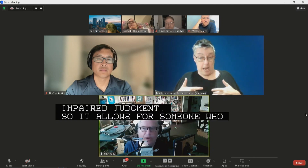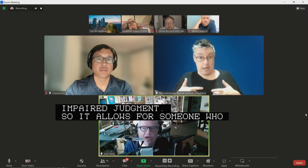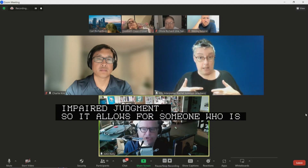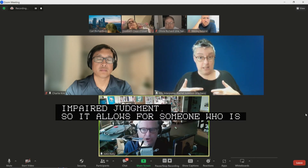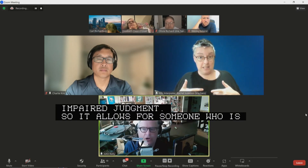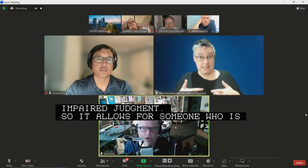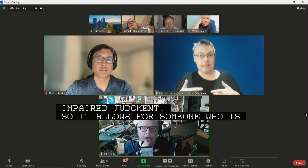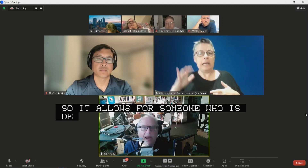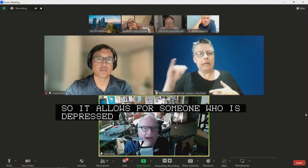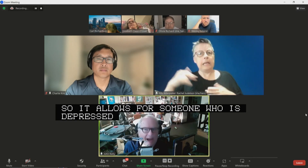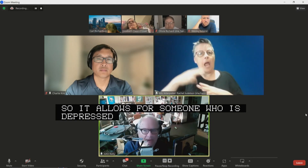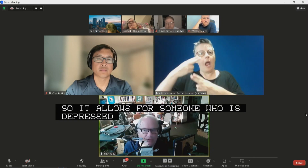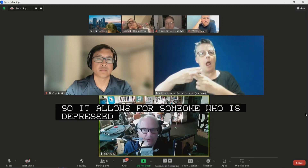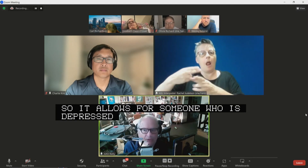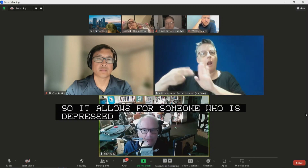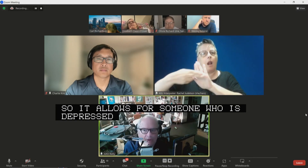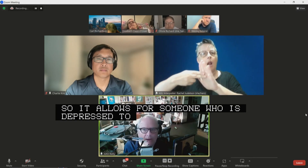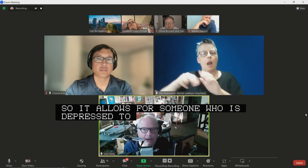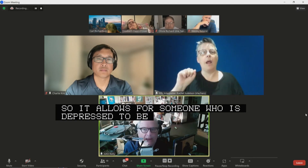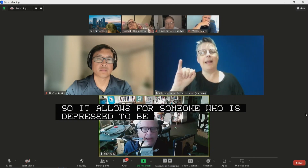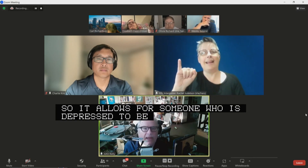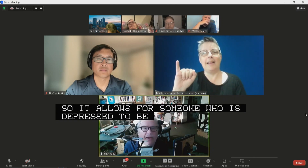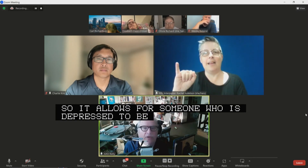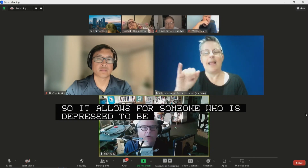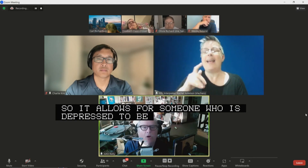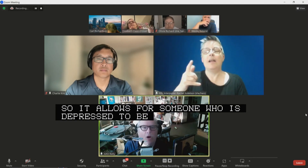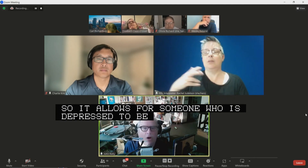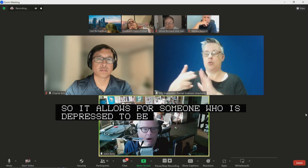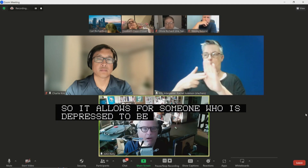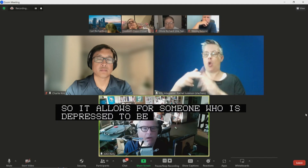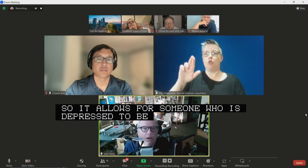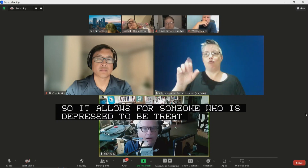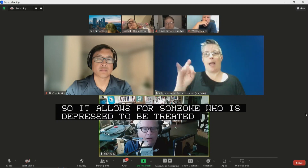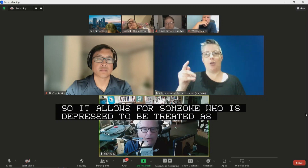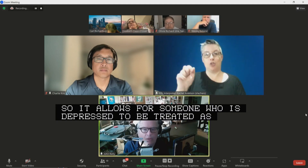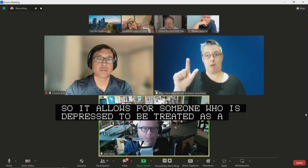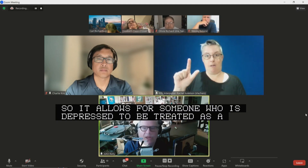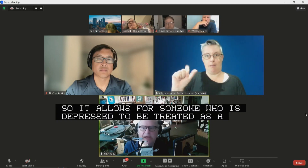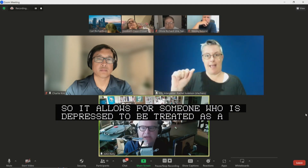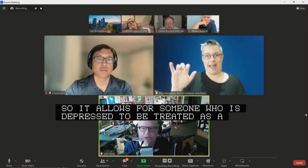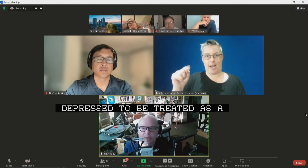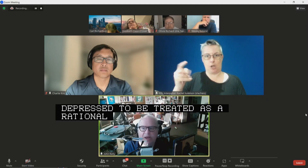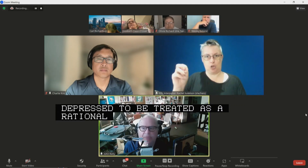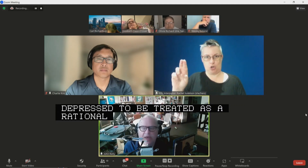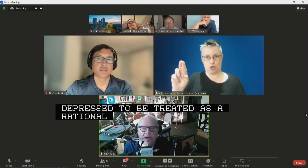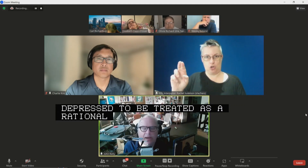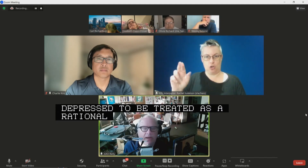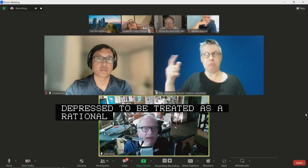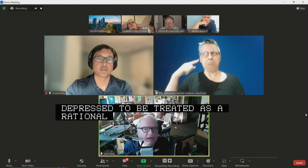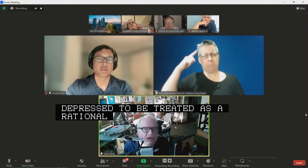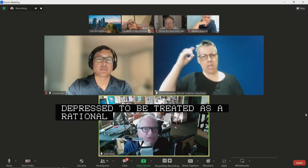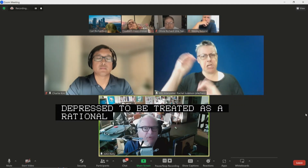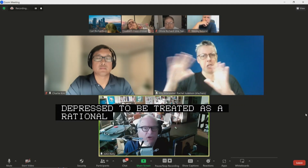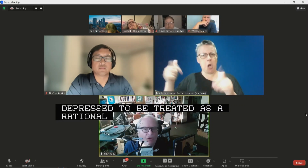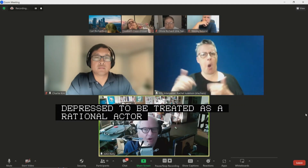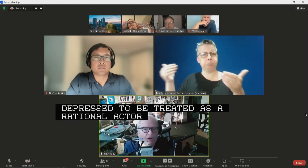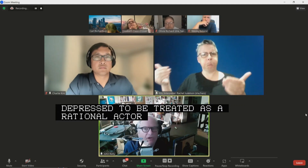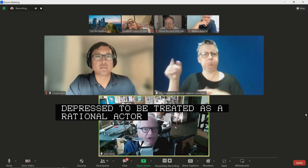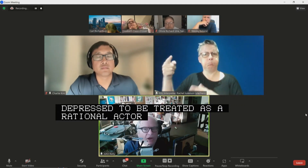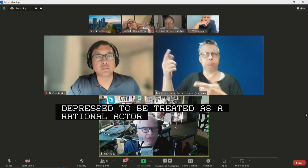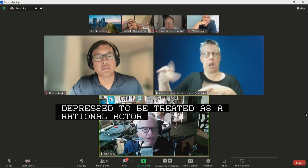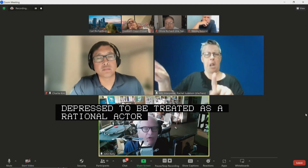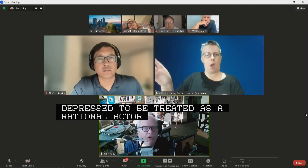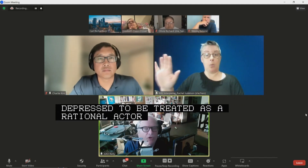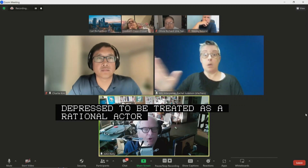as a rational actor. And our complaint about that is